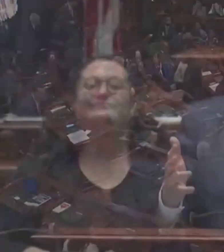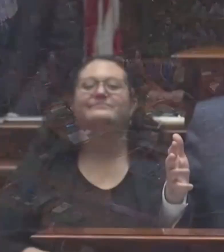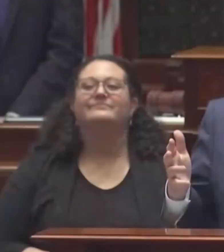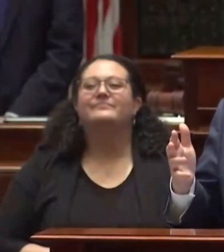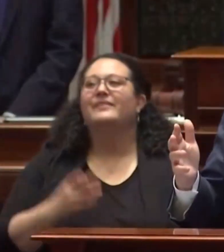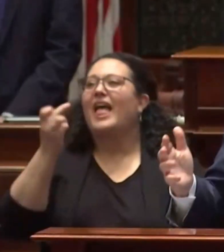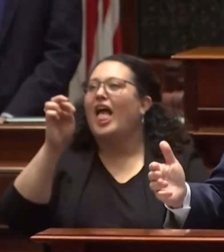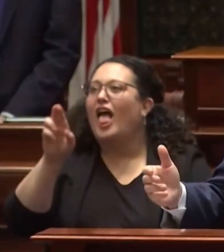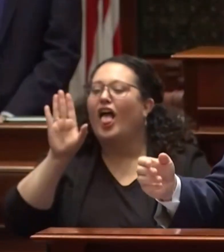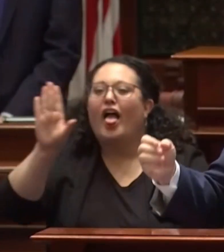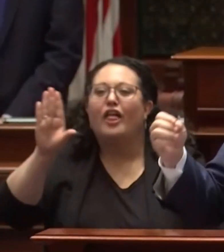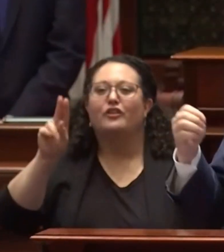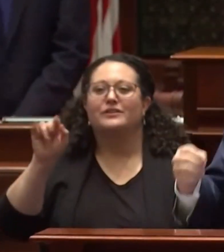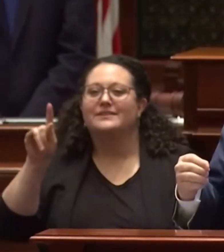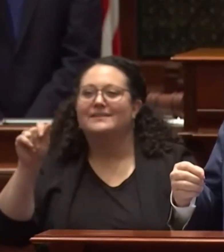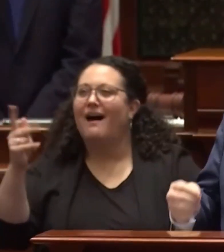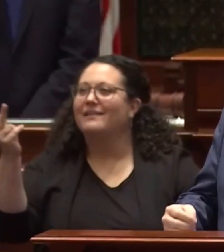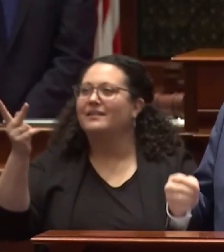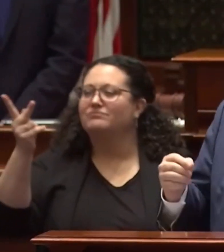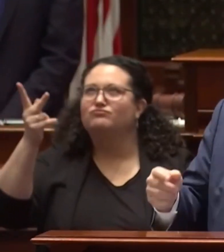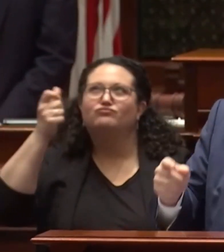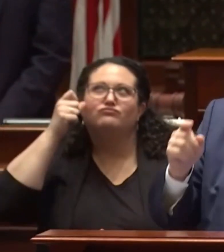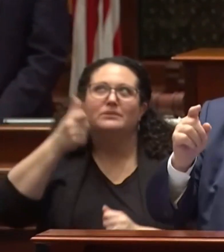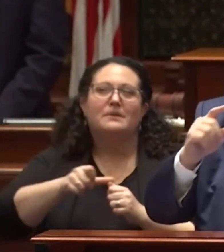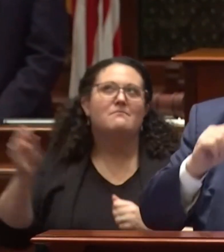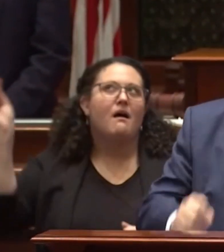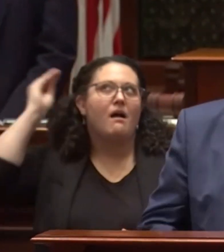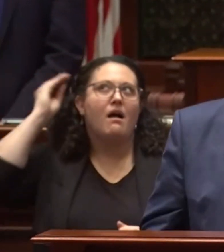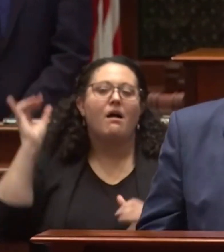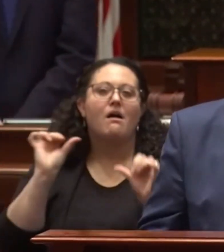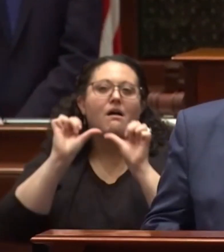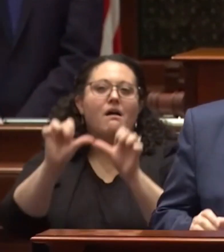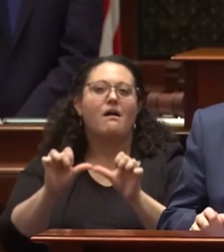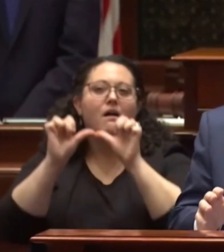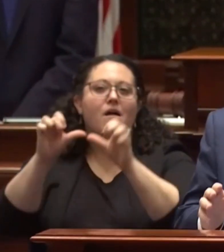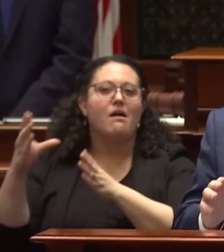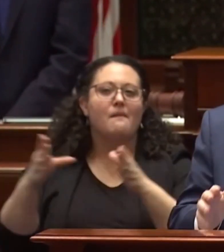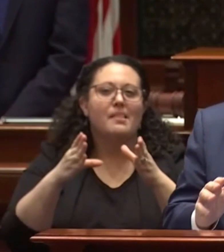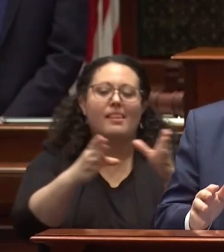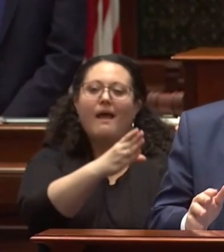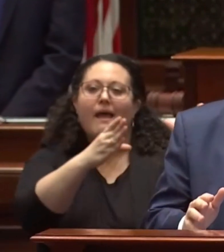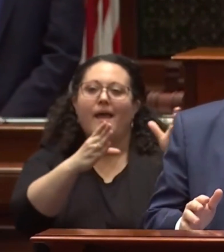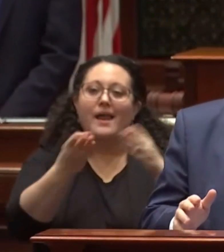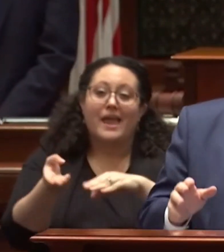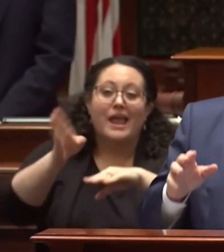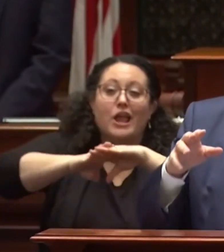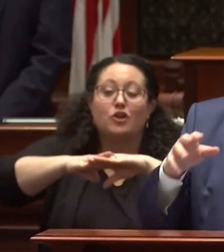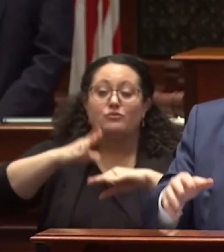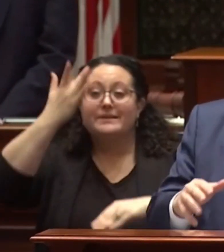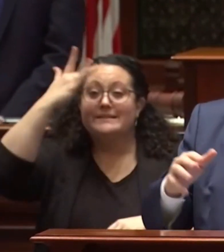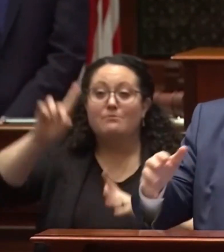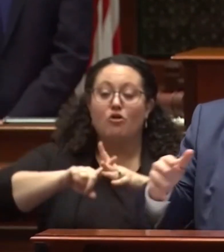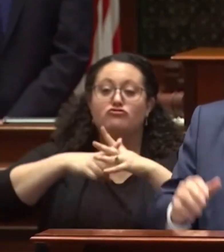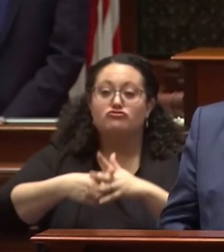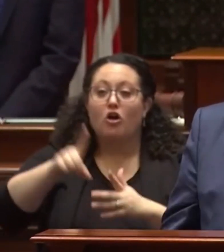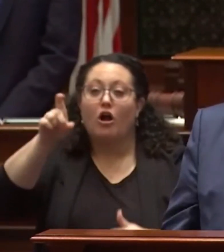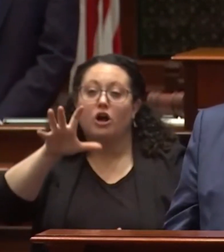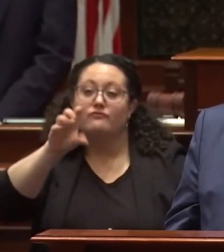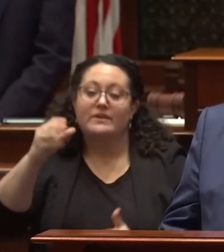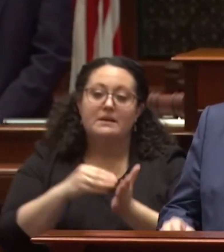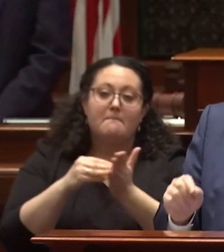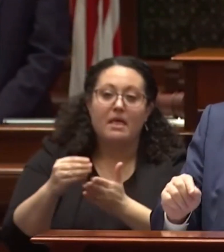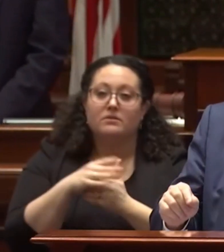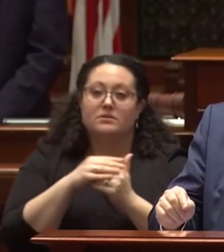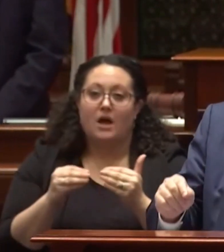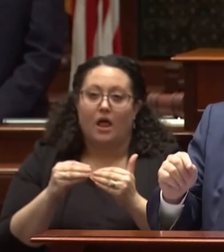It's with Heather and Natalia in mind that I propose we stay on plan and increase Smart Start funding by $150